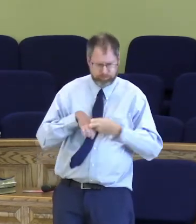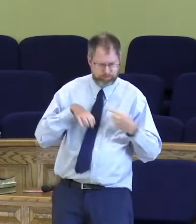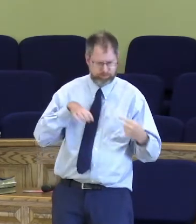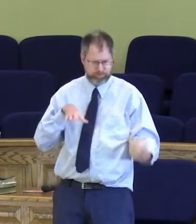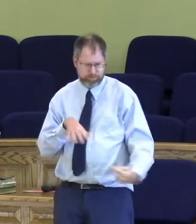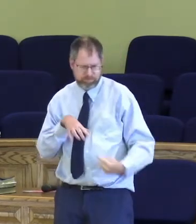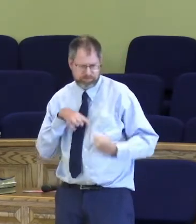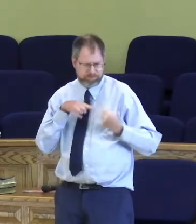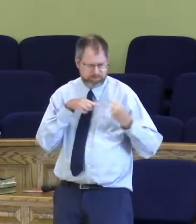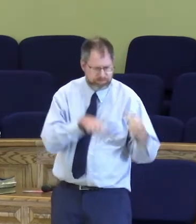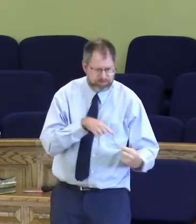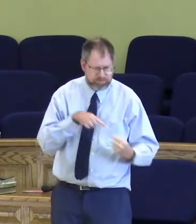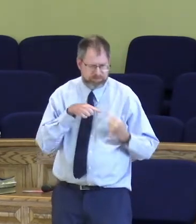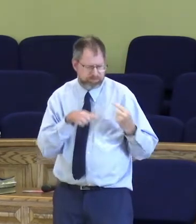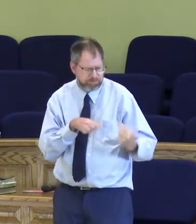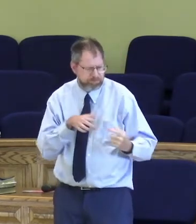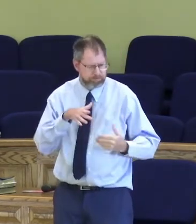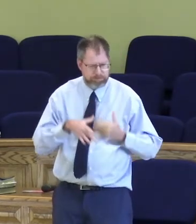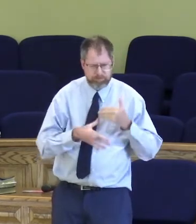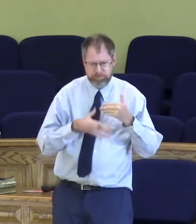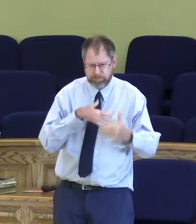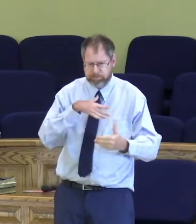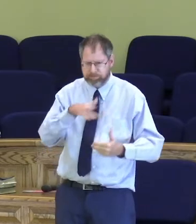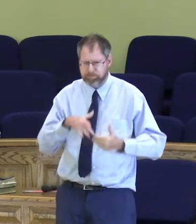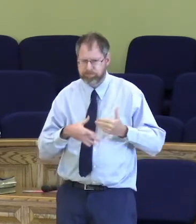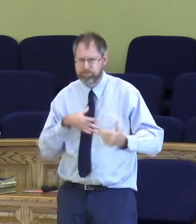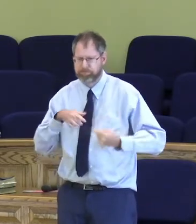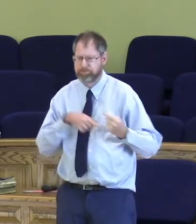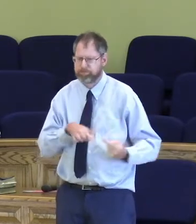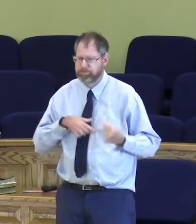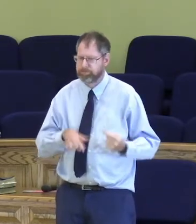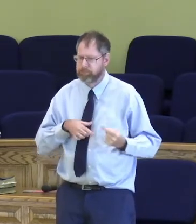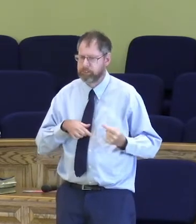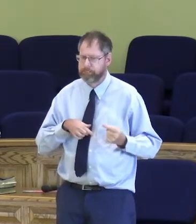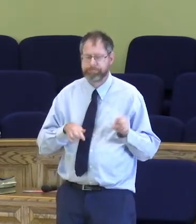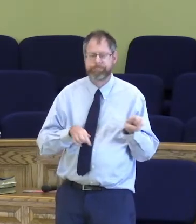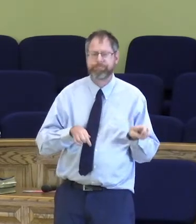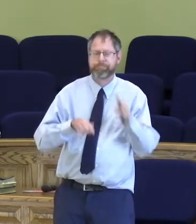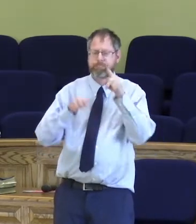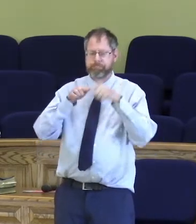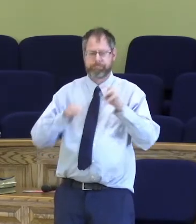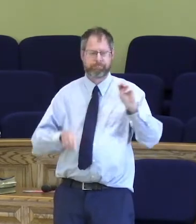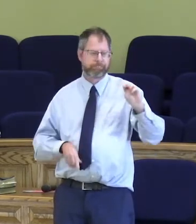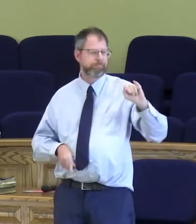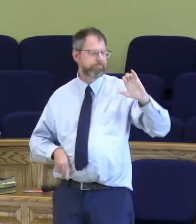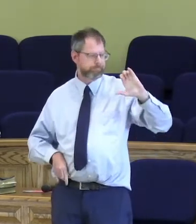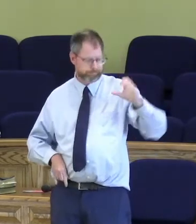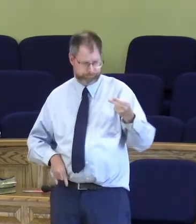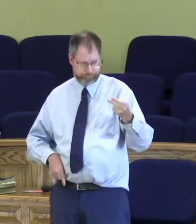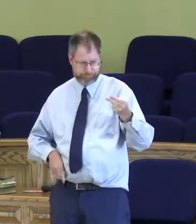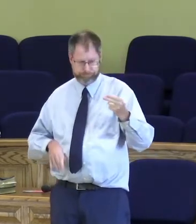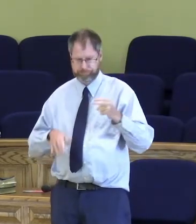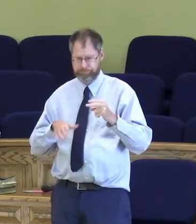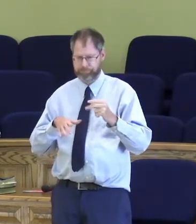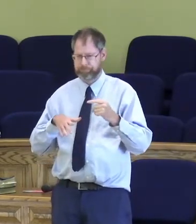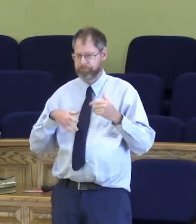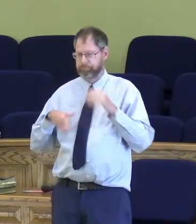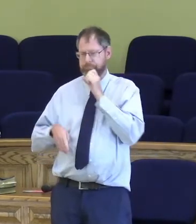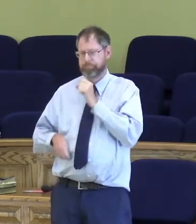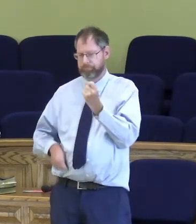Really went through a hard life then, of course, especially being a black man and growing up in that culture. But overcame a lot, was